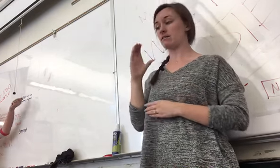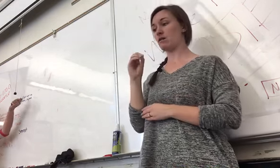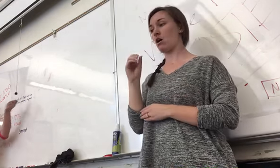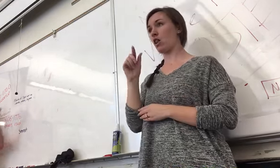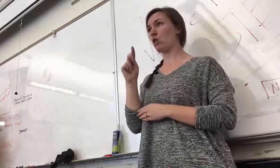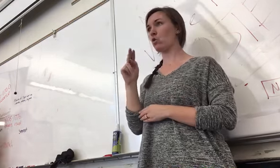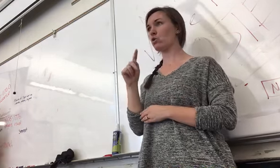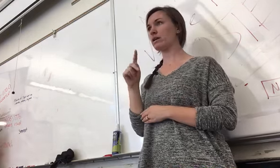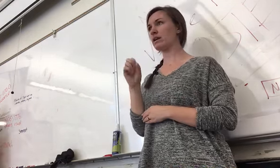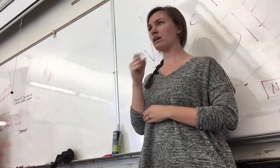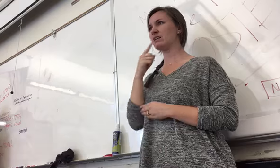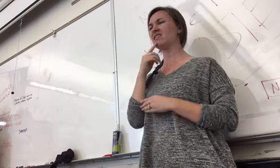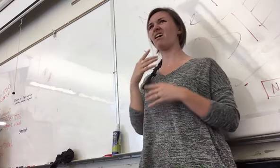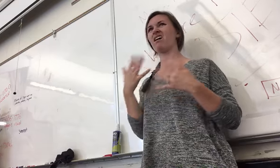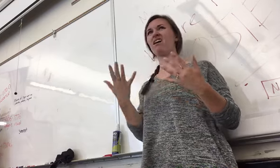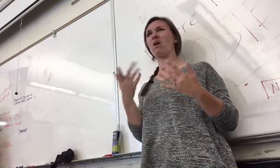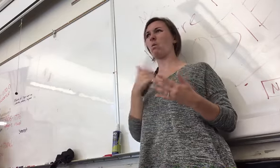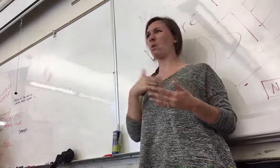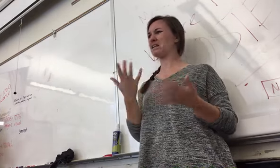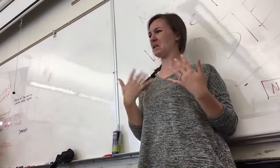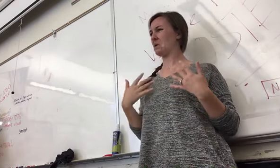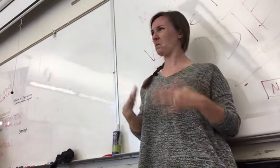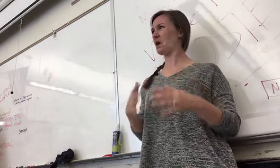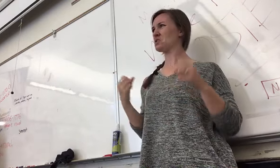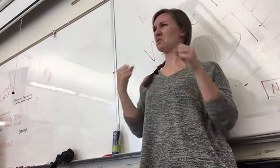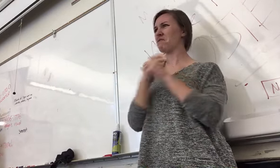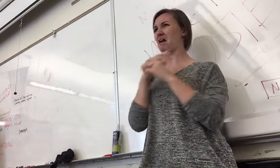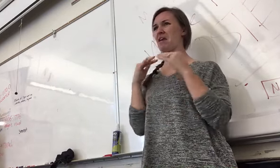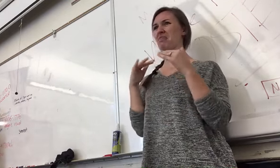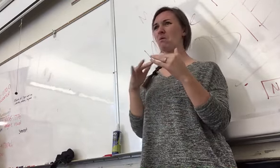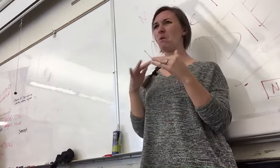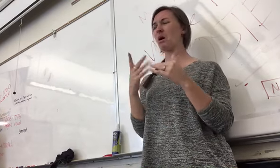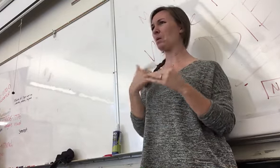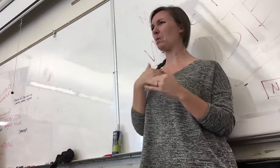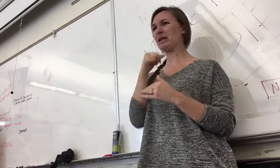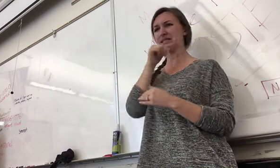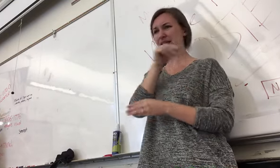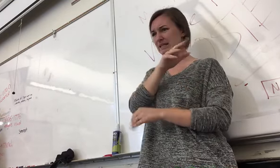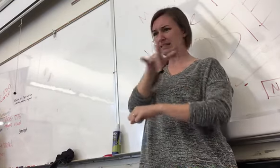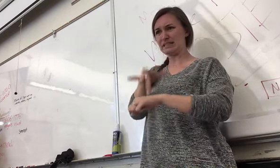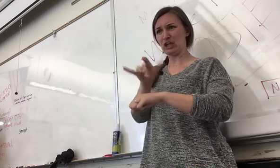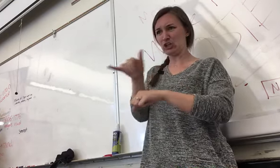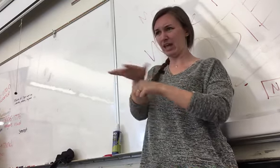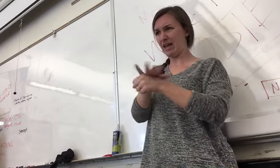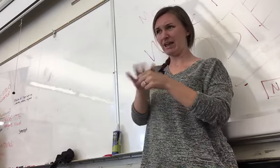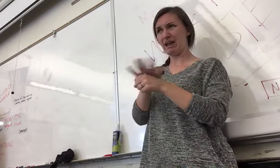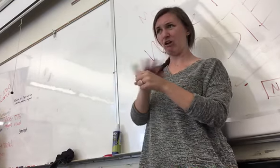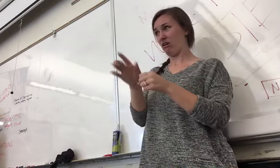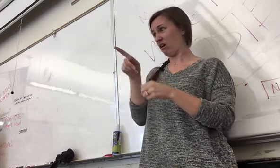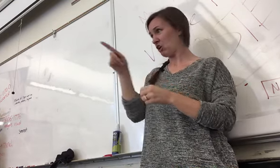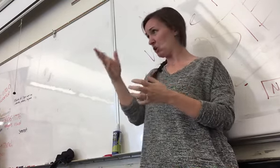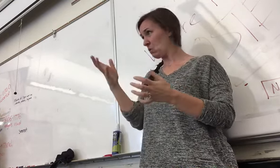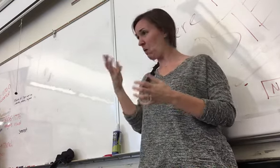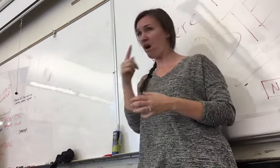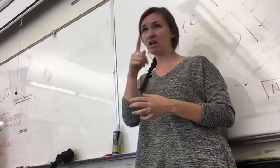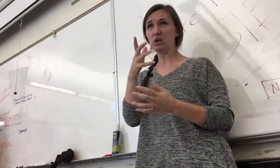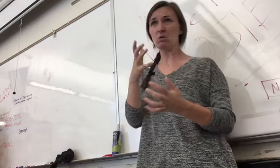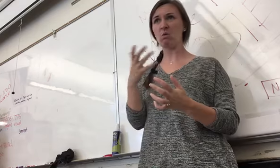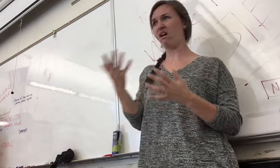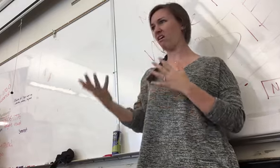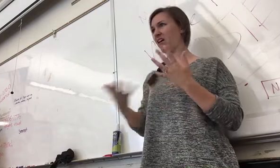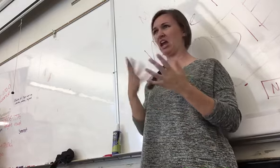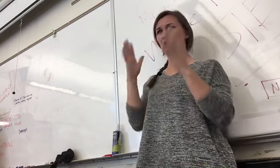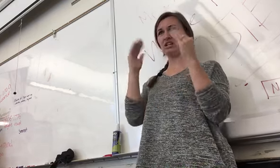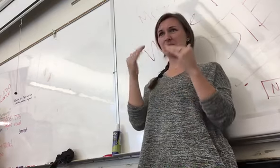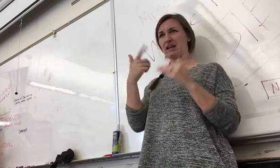the ones wanting to fight this war. We weren't even in the Ohio River Valley very much. You wanted that land, they wanted that land, and you're expecting